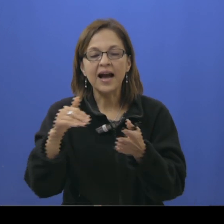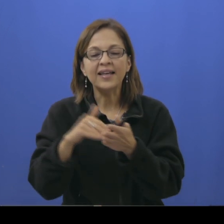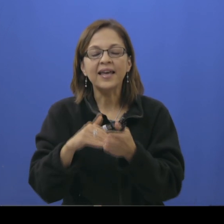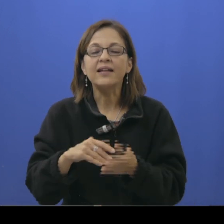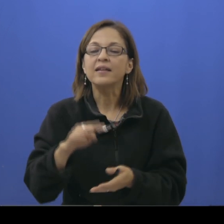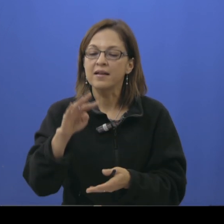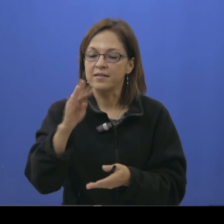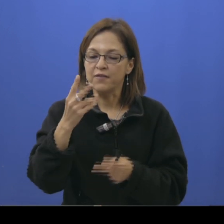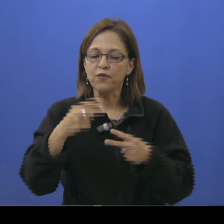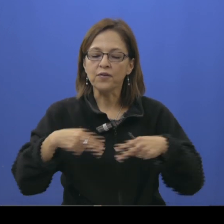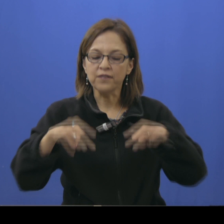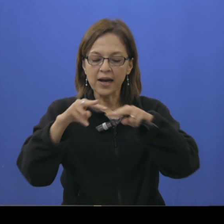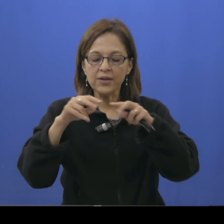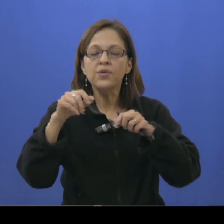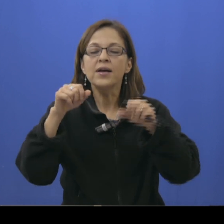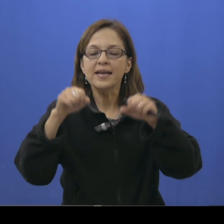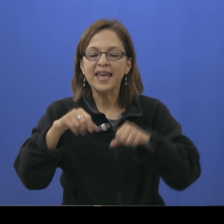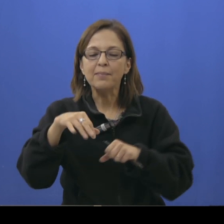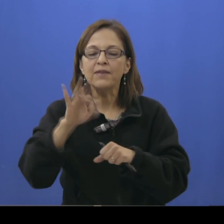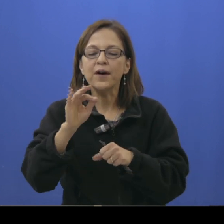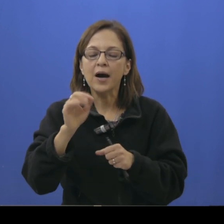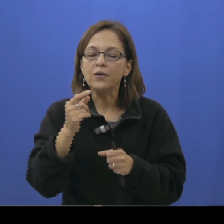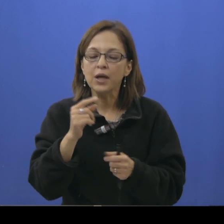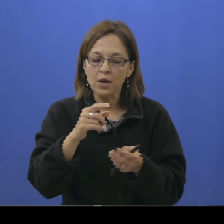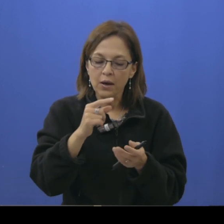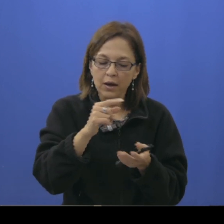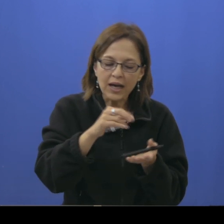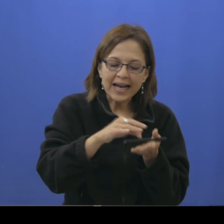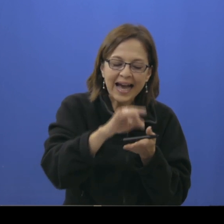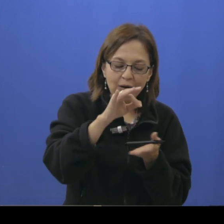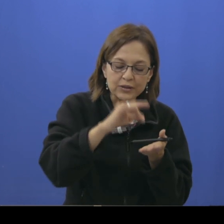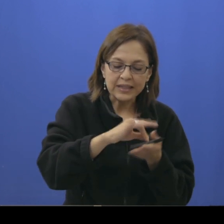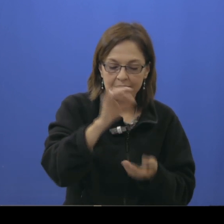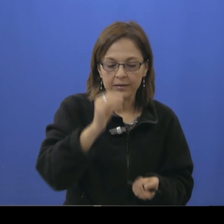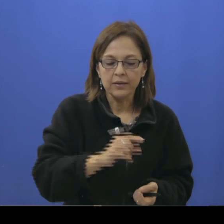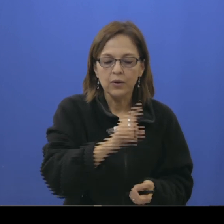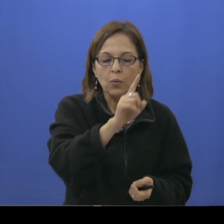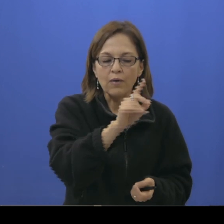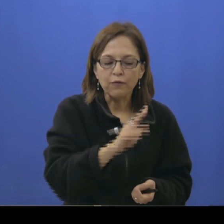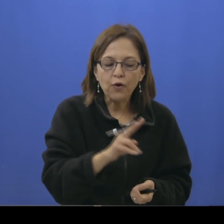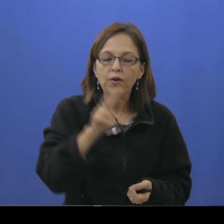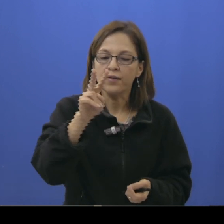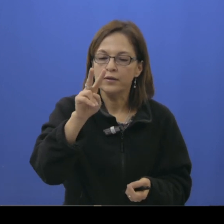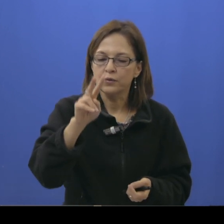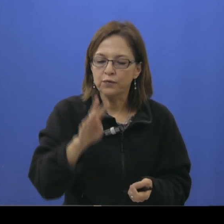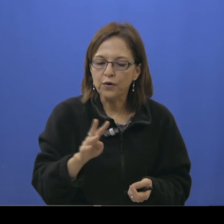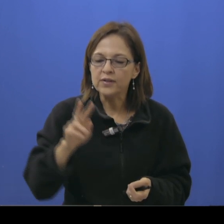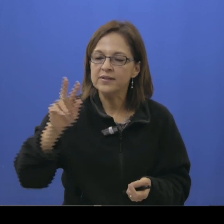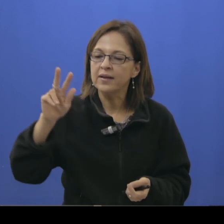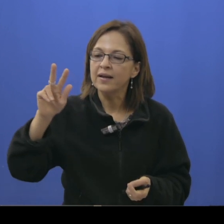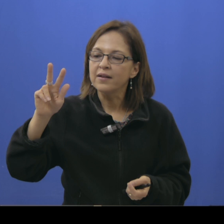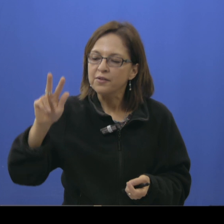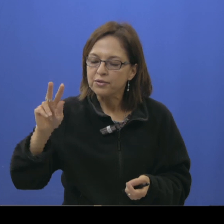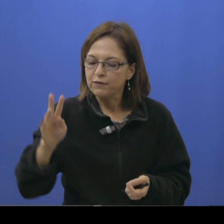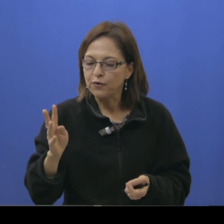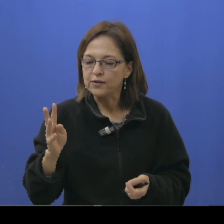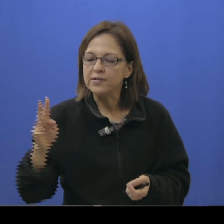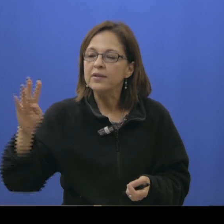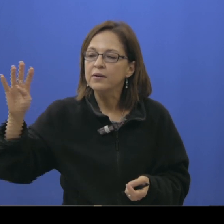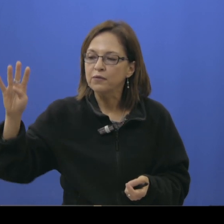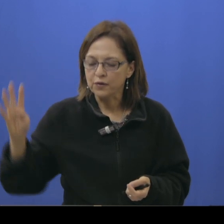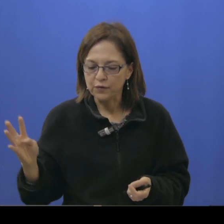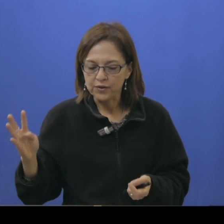Then again, the fourth value can be found counting 1/4, 2/4,